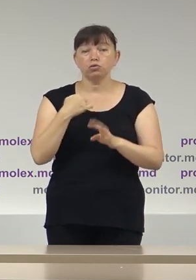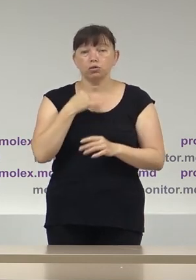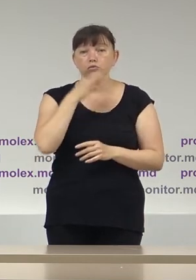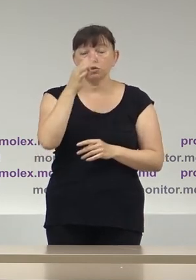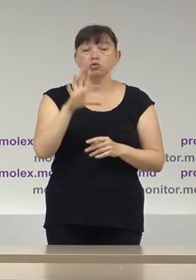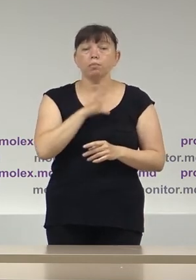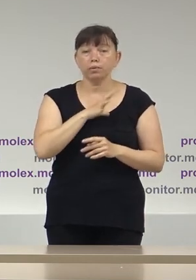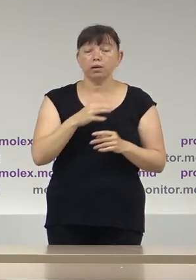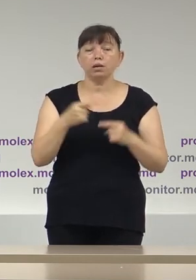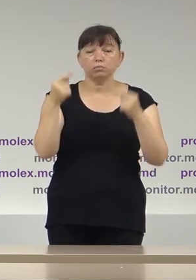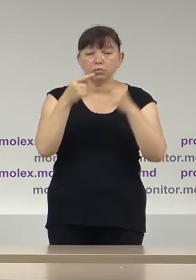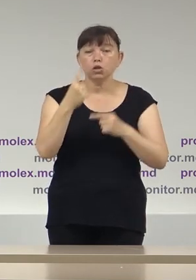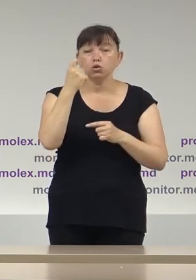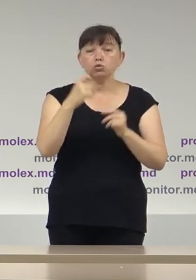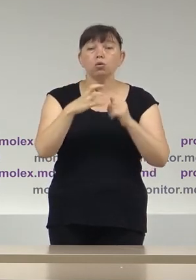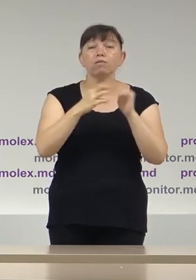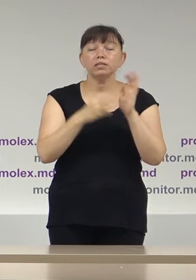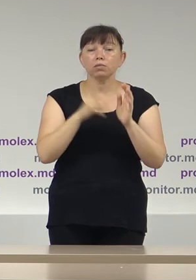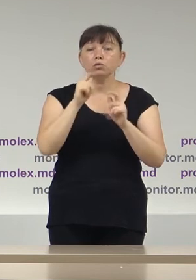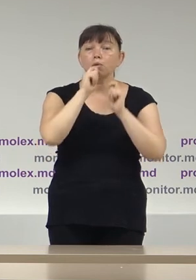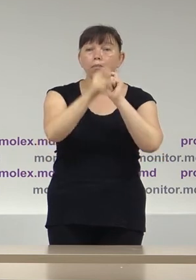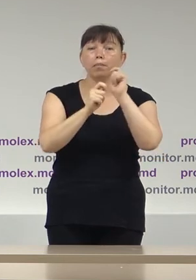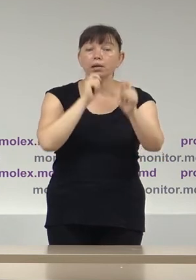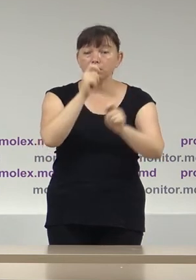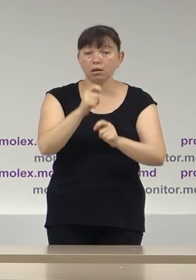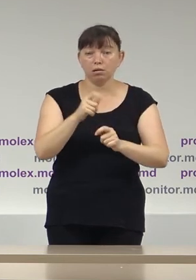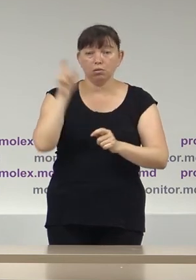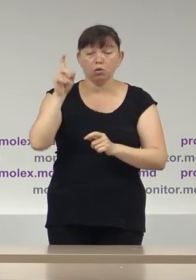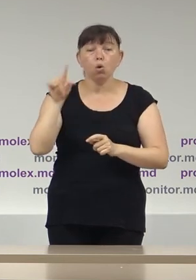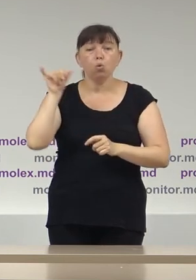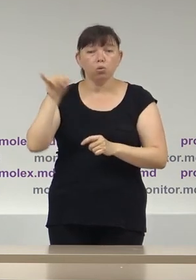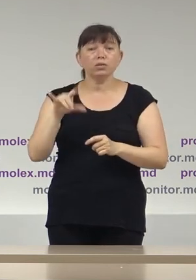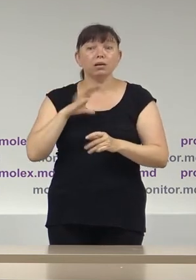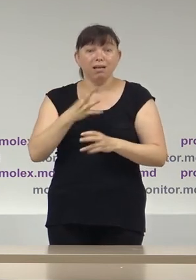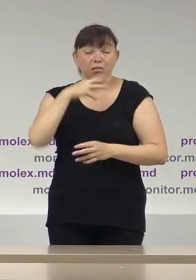financial report submitted to CEC. First, I would like to say that